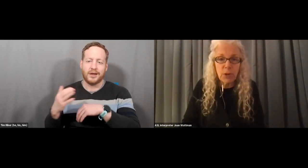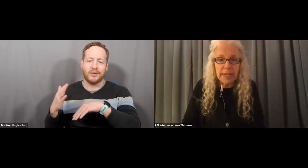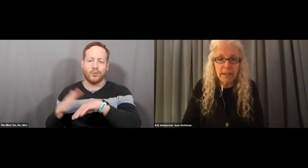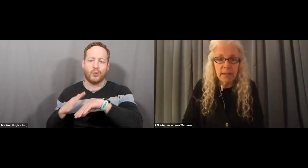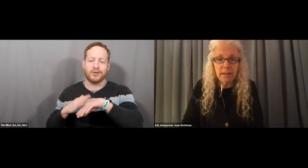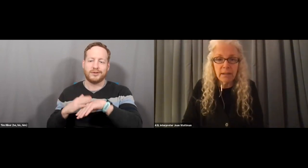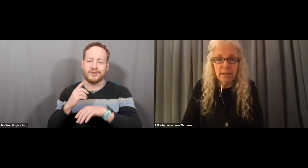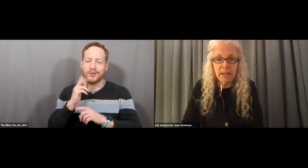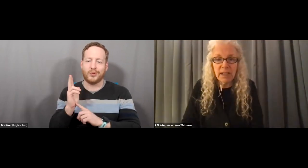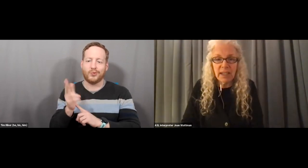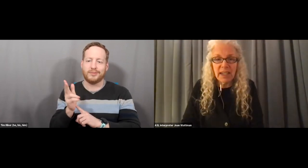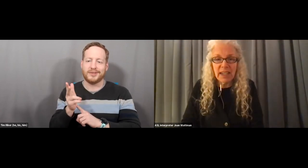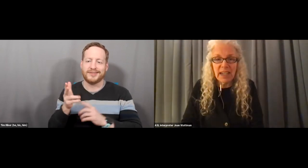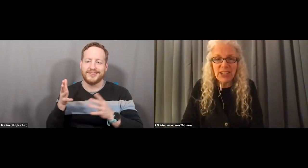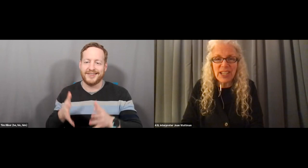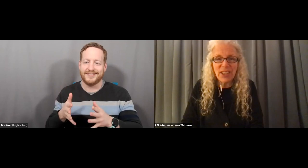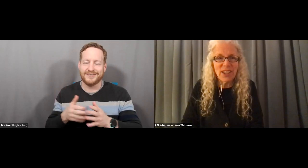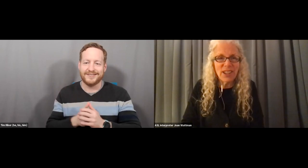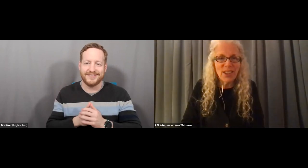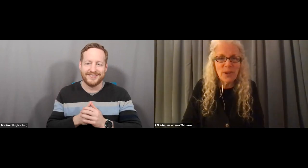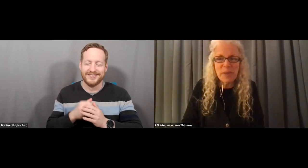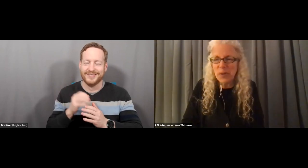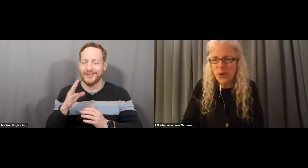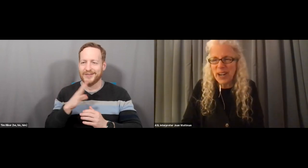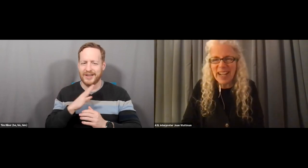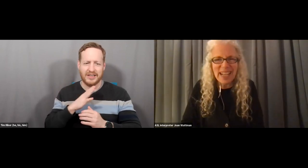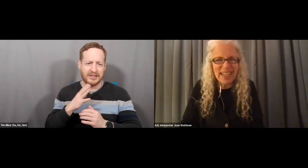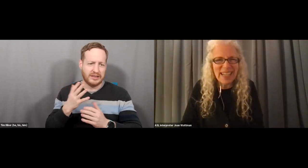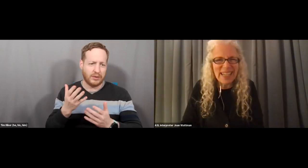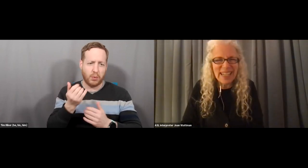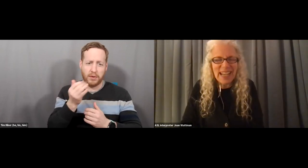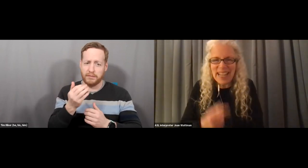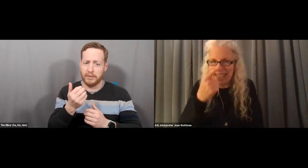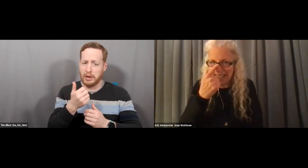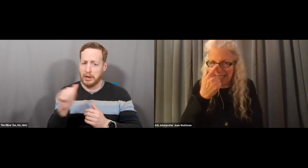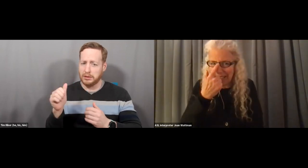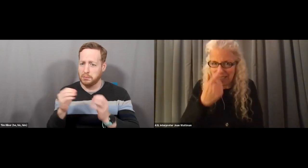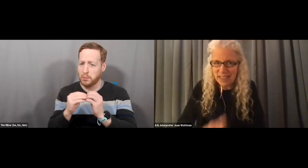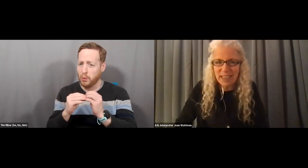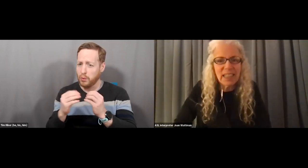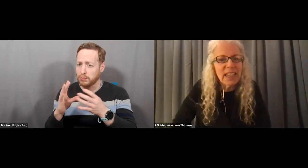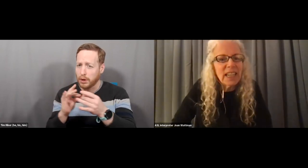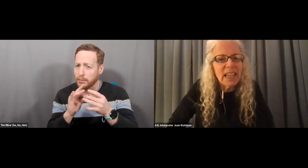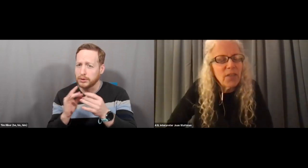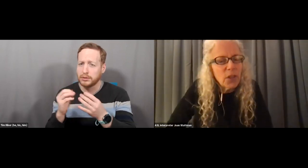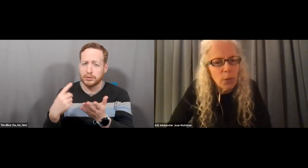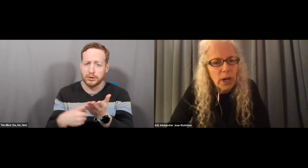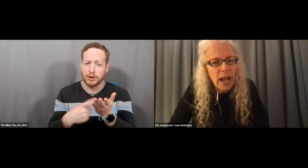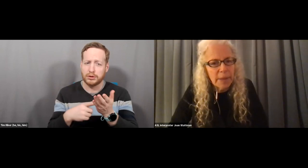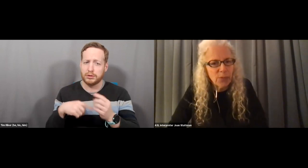Great. I just got the 3-minute warning. And if there are more comments